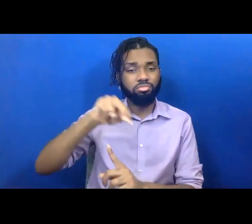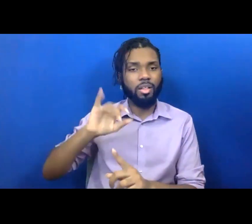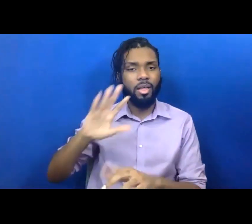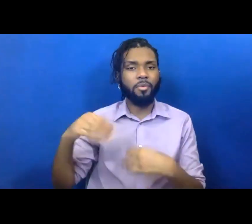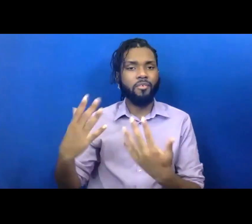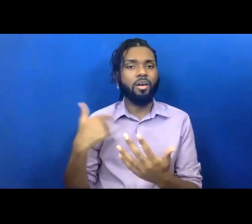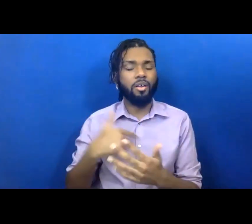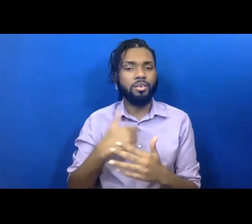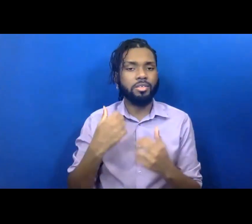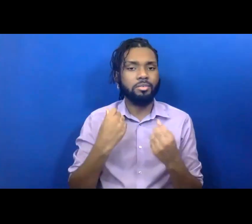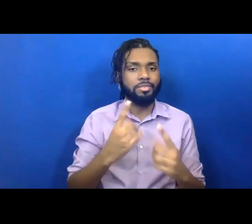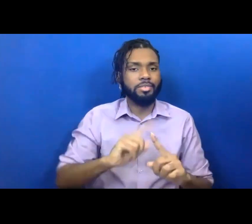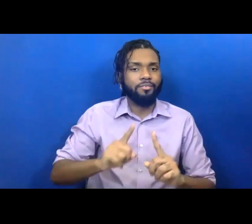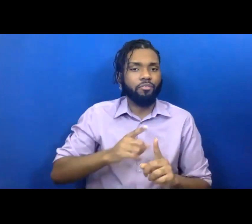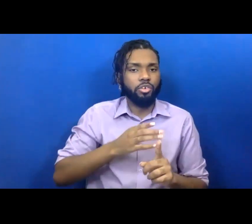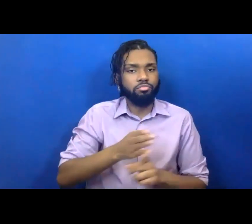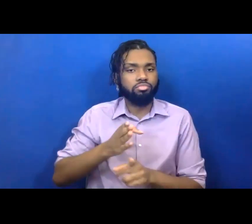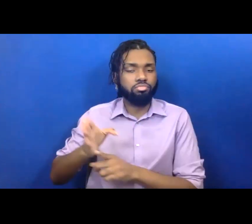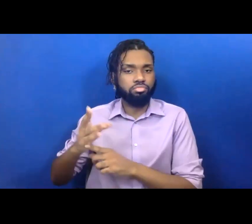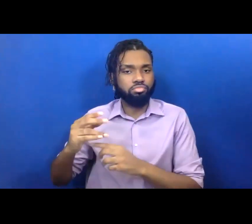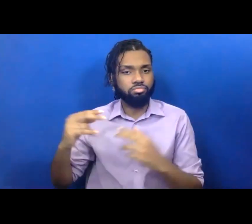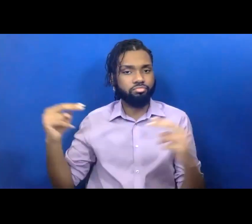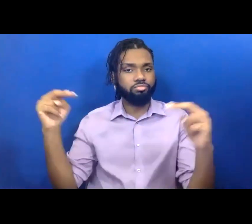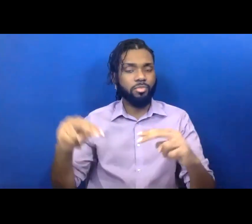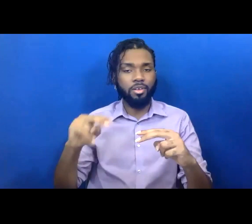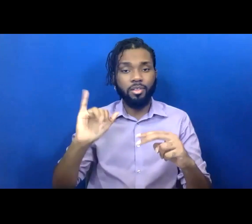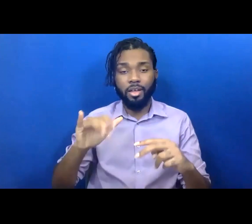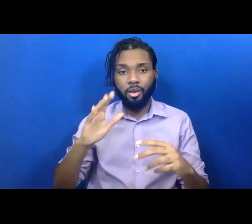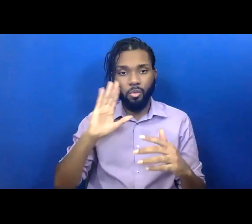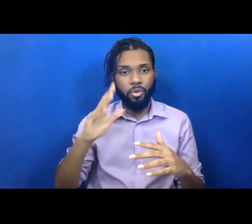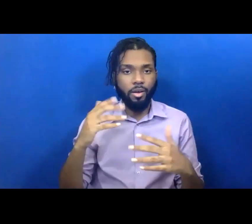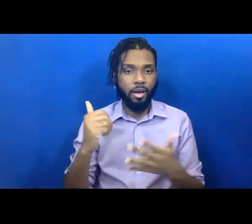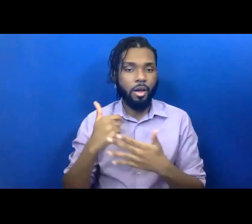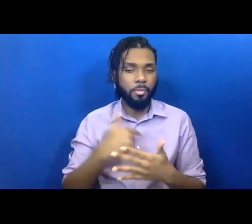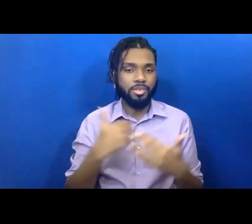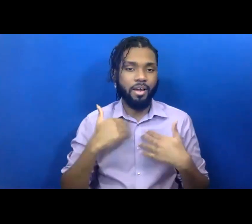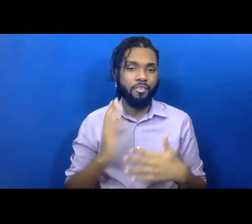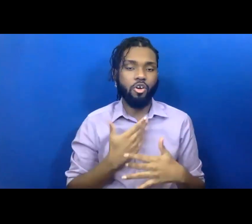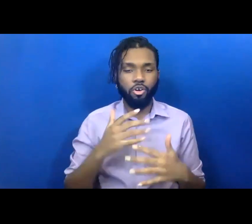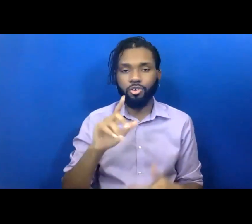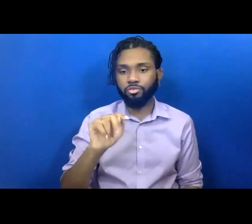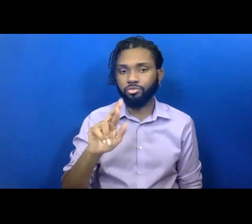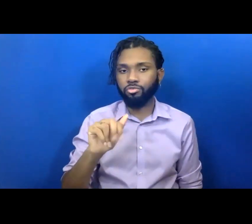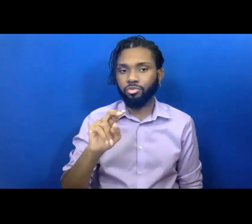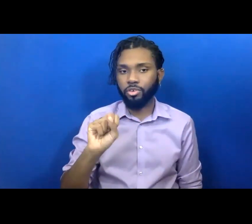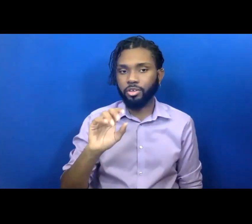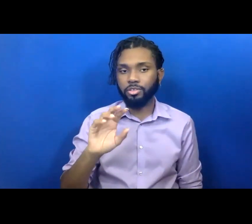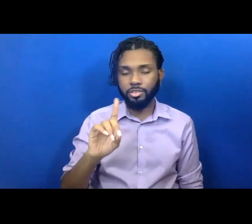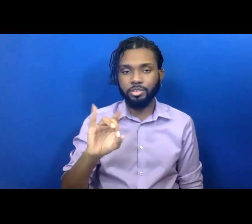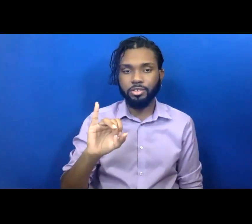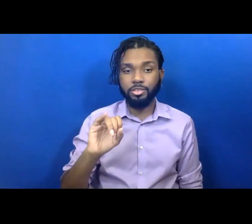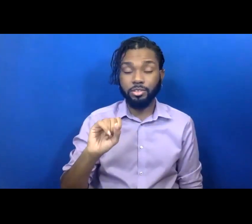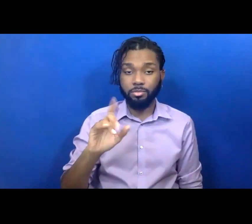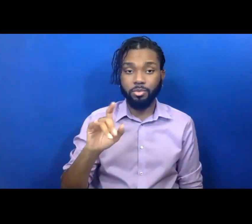interdisciplinary lens that we're hoping goes towards transdisciplinarity. So the way the workflow often goes, and I think this is a